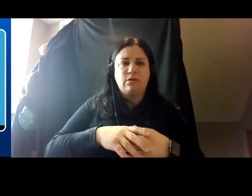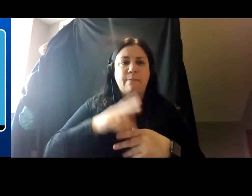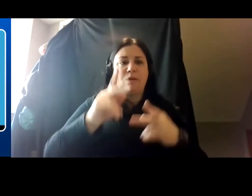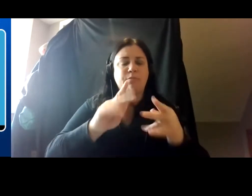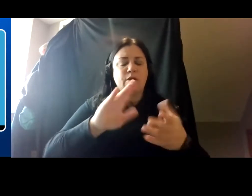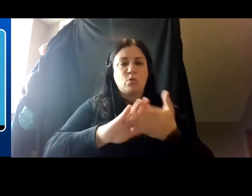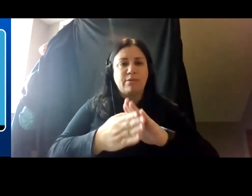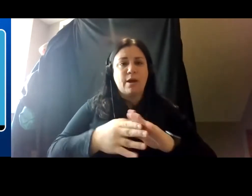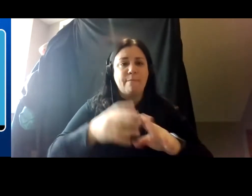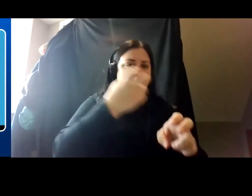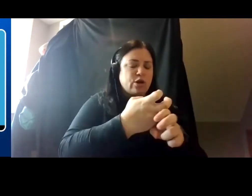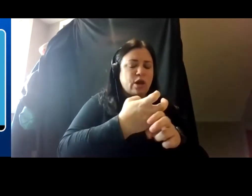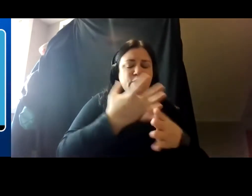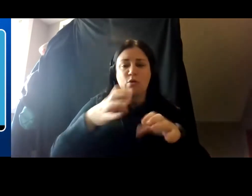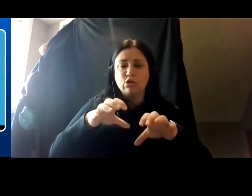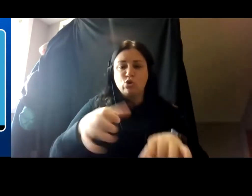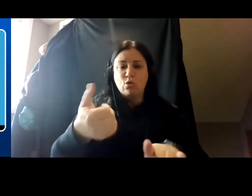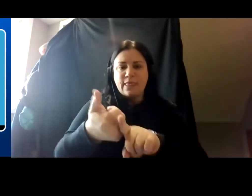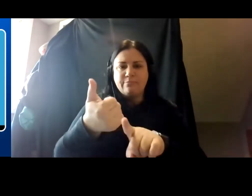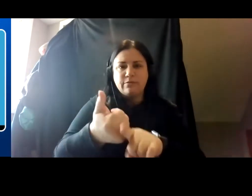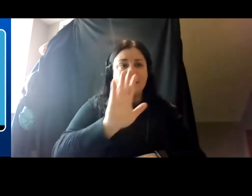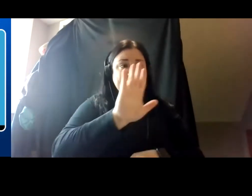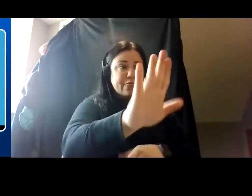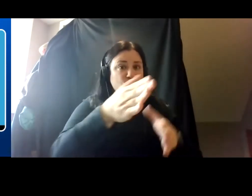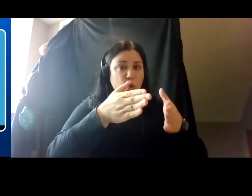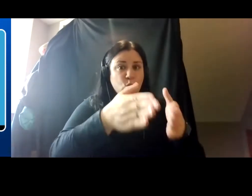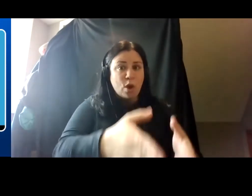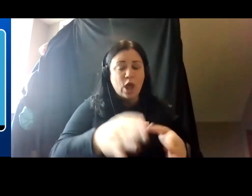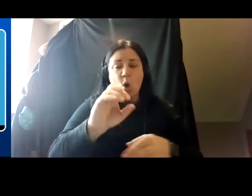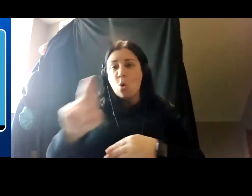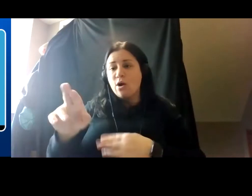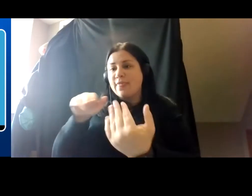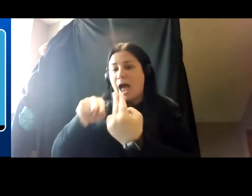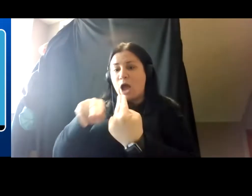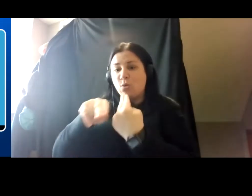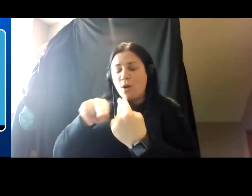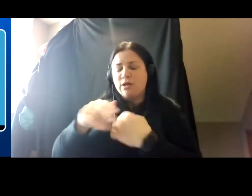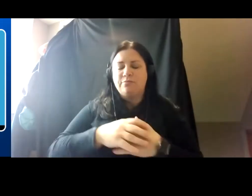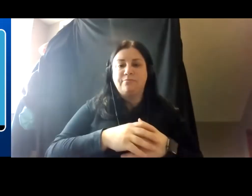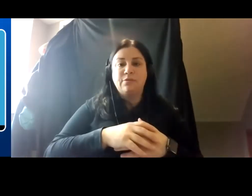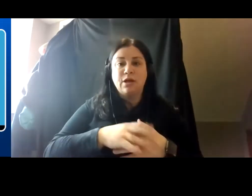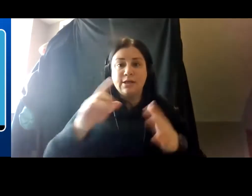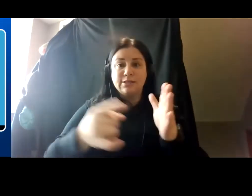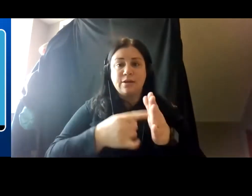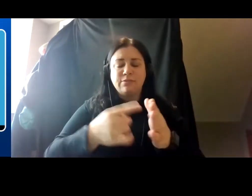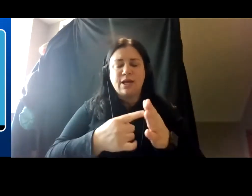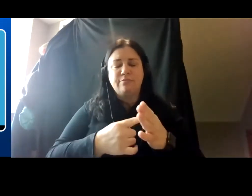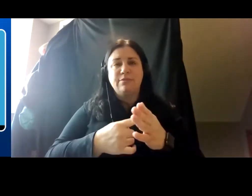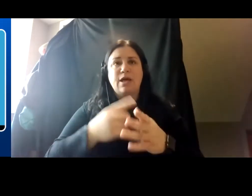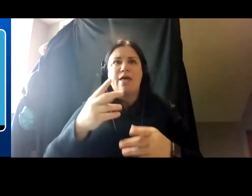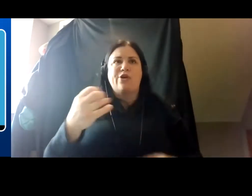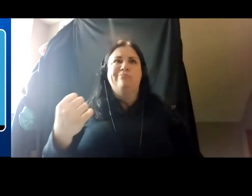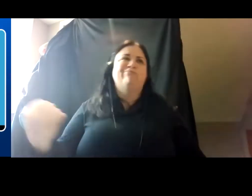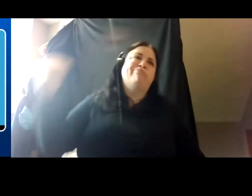and they want to do things themselves, their way or the highway type of thing. And sometimes these people just got punched in the face one too many times